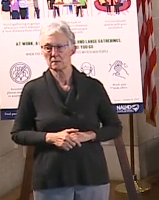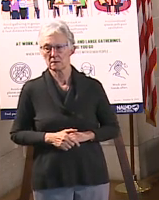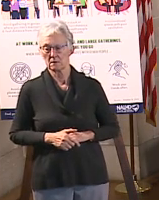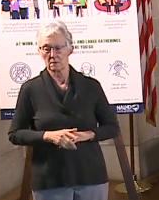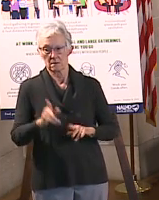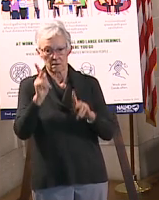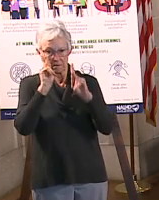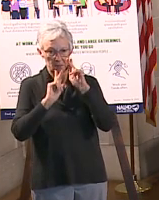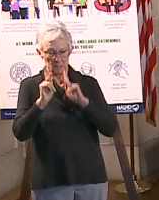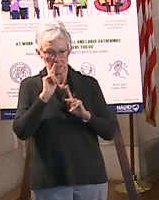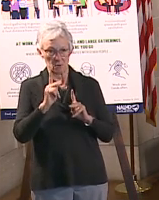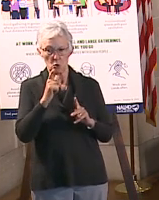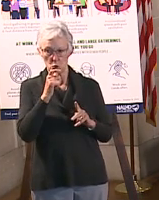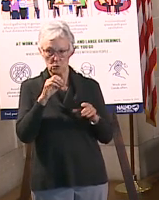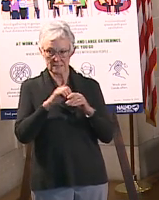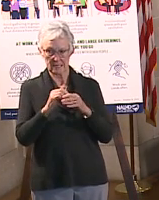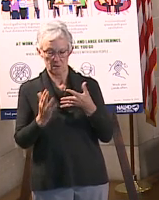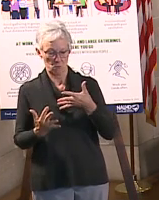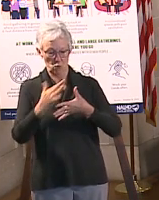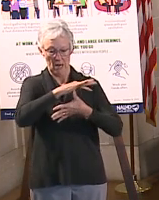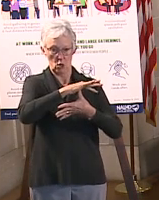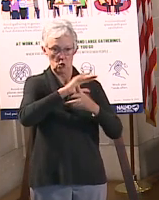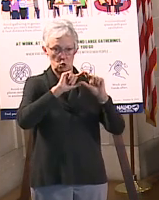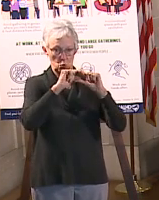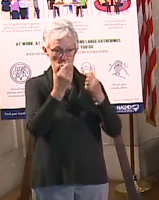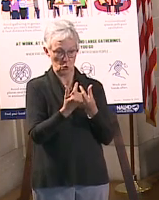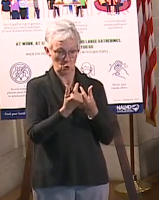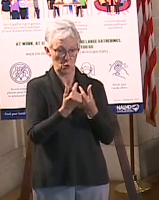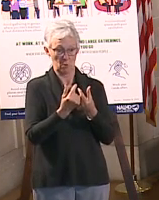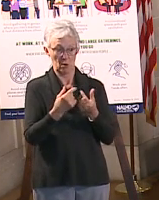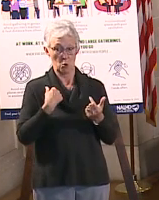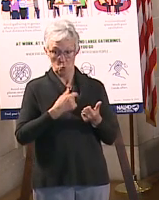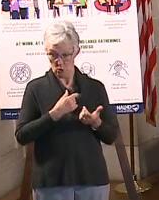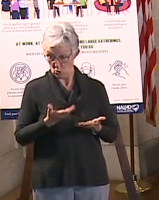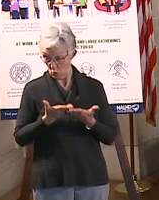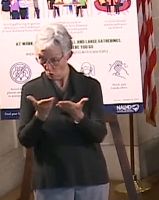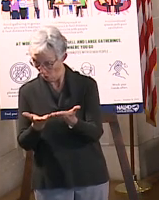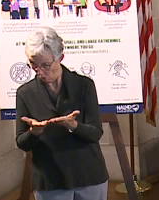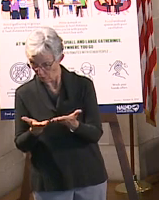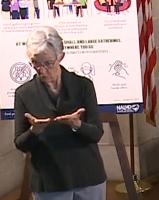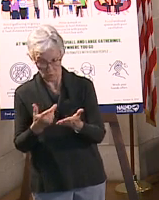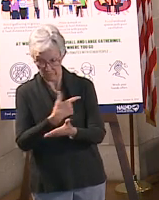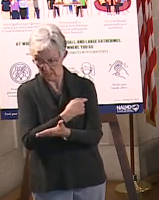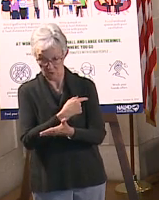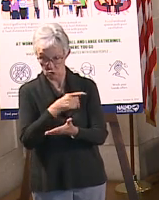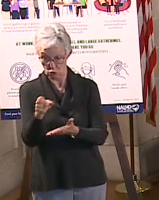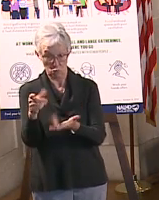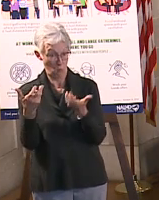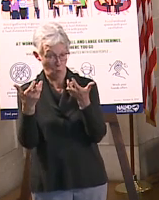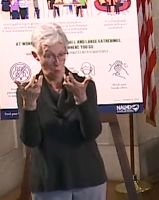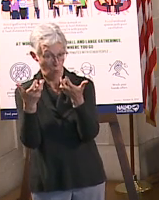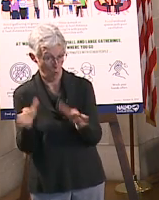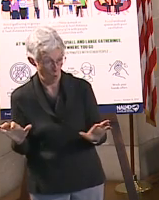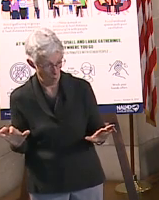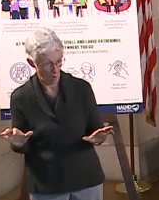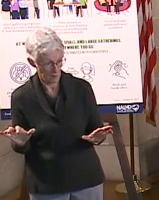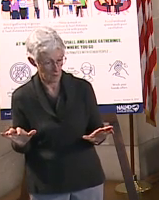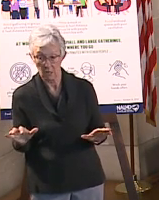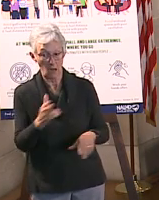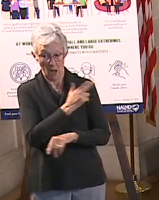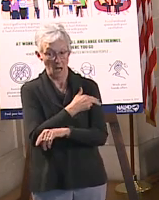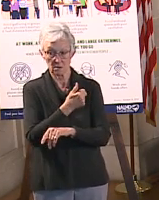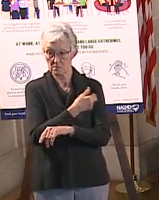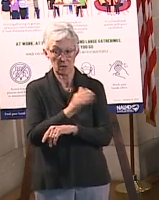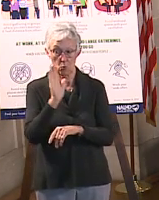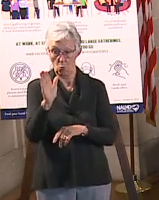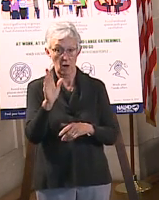be prioritized and then decline to get the vaccine. I think it's a great point that, you know, hospitals never are going to move